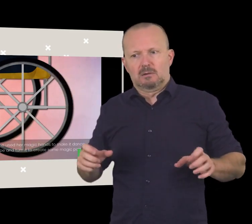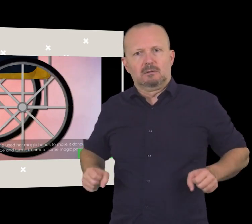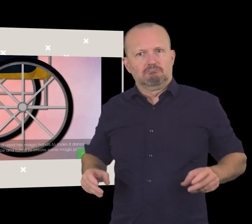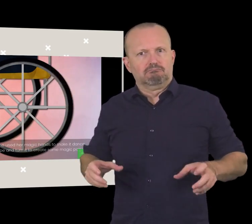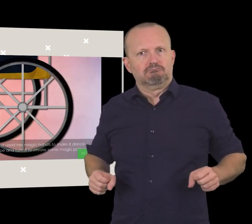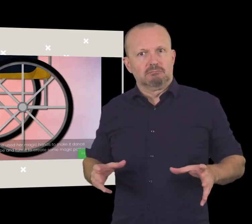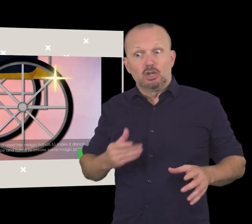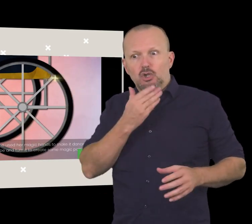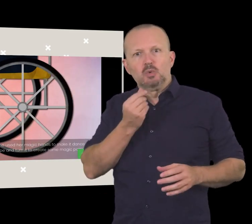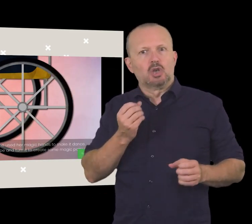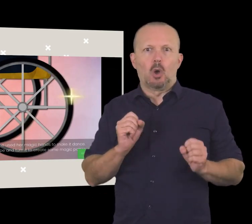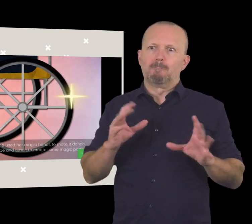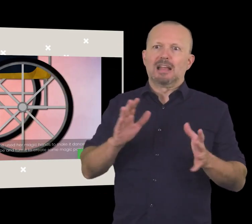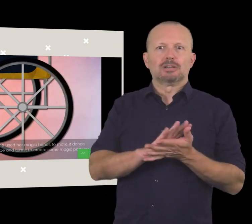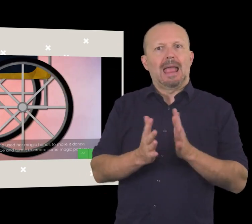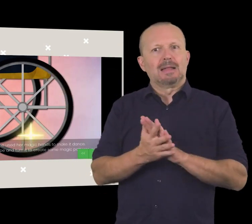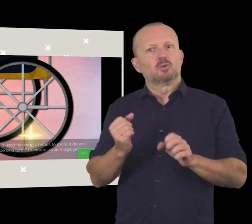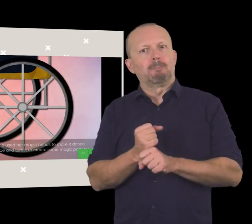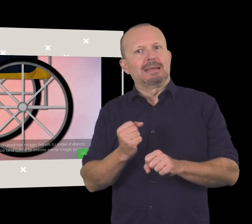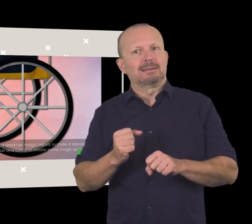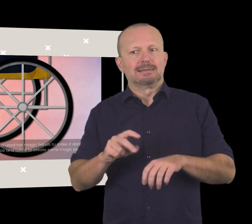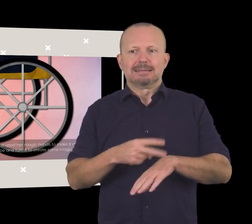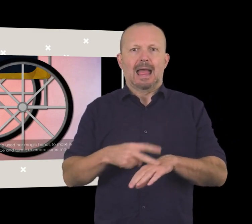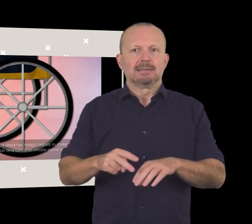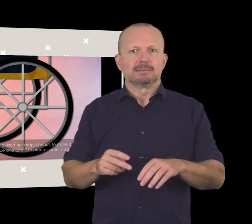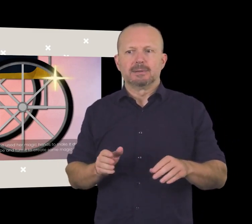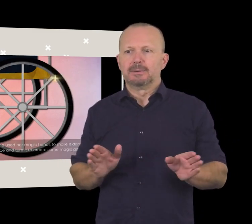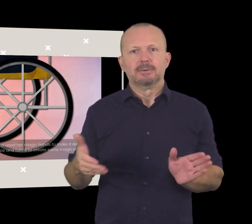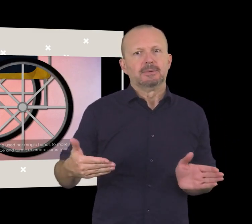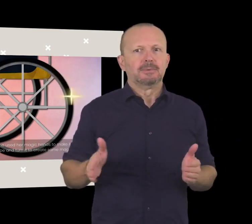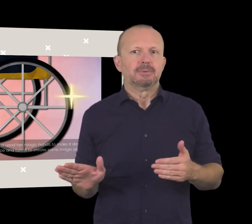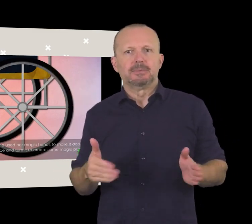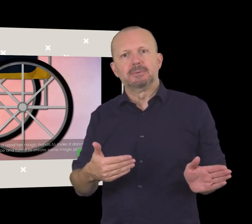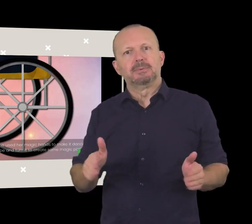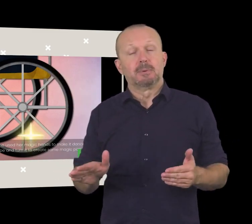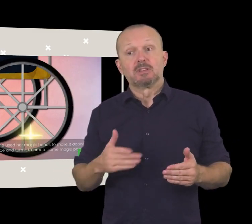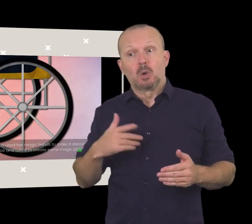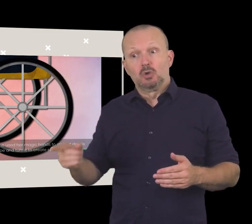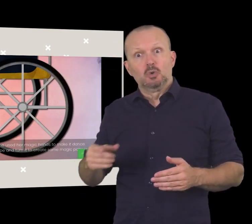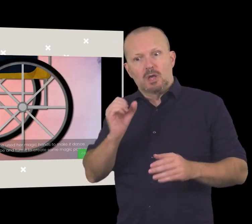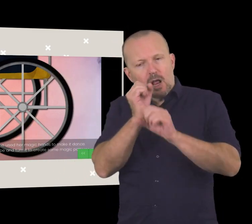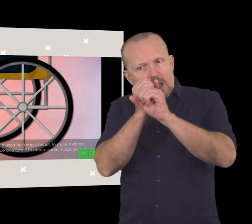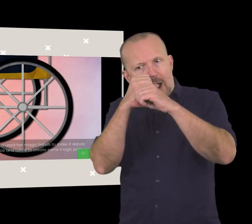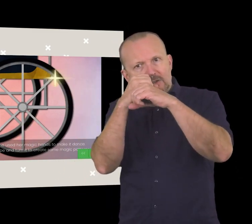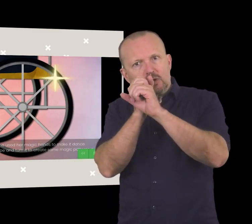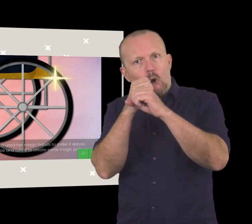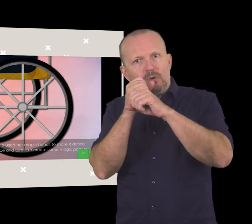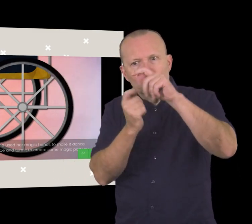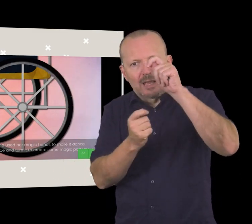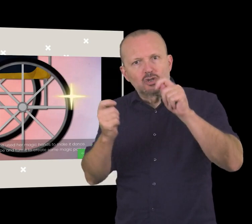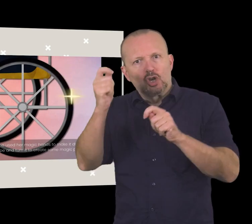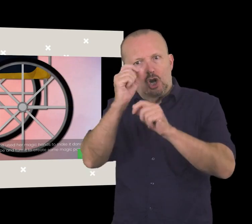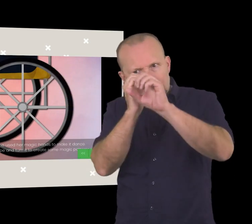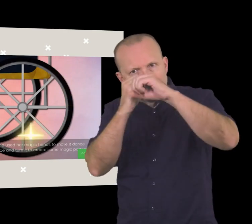chariot, and she used her magic hands to make it dance. Use the torch on the base of the kaleidoscope and turn it to create